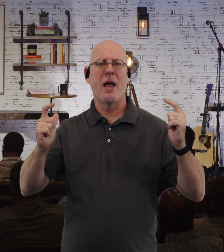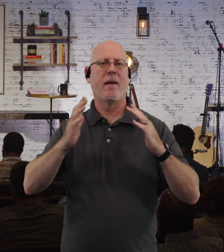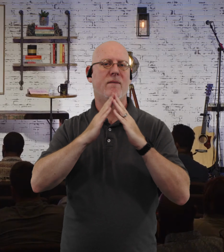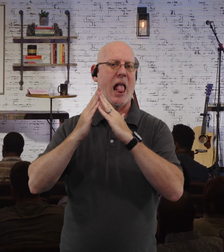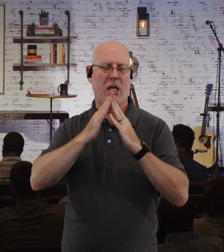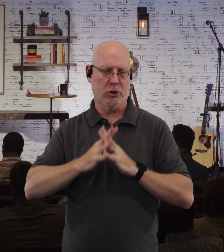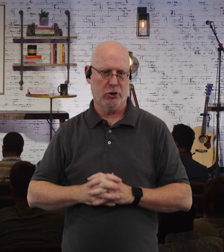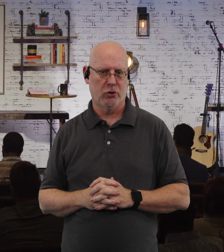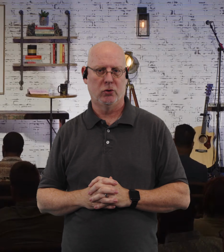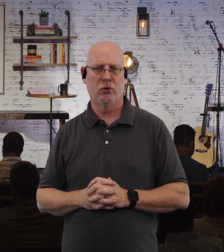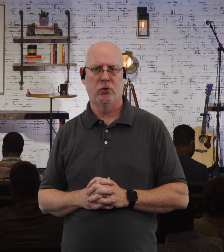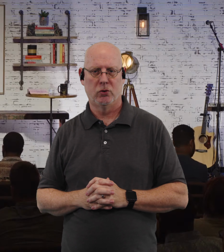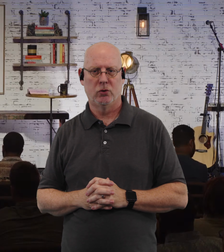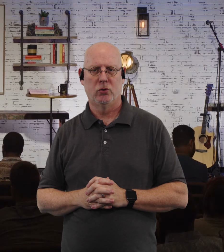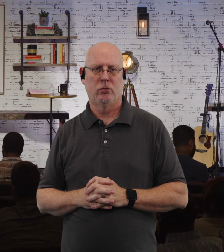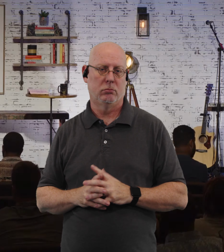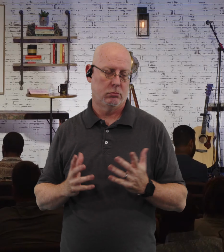village.